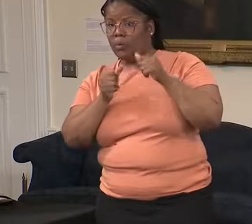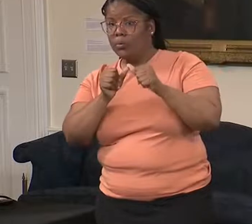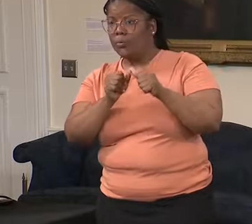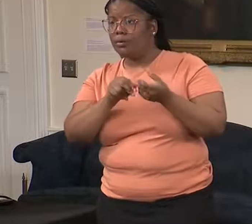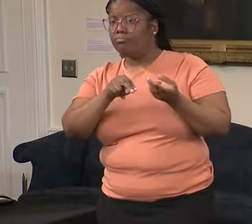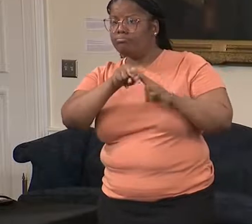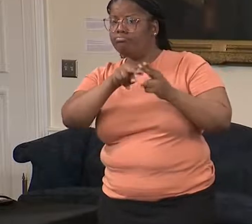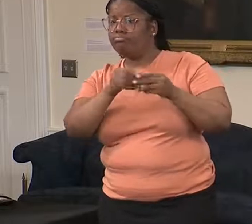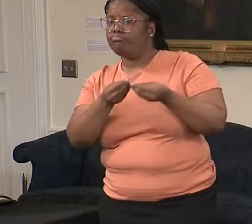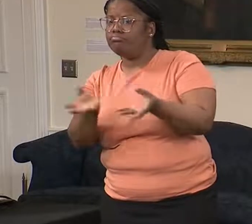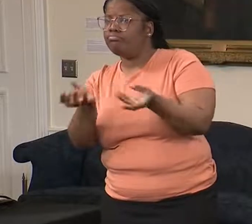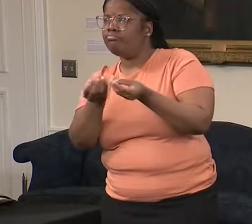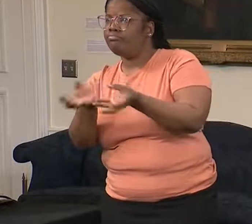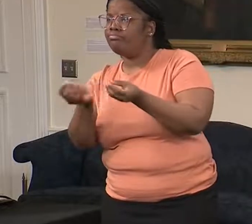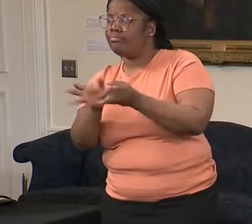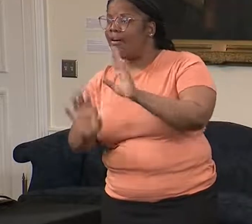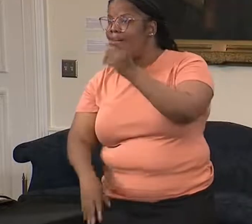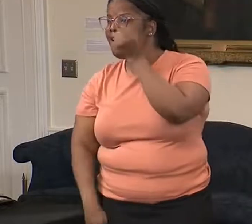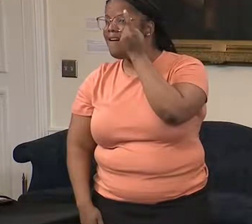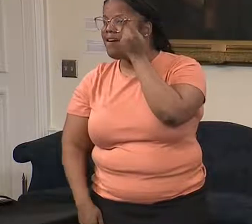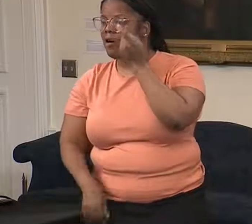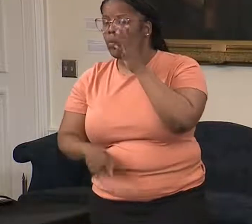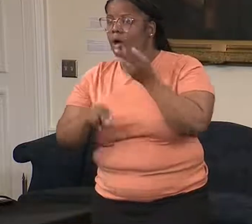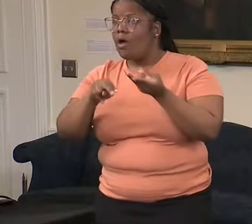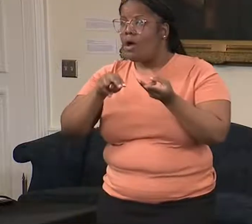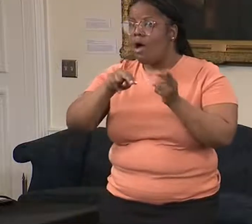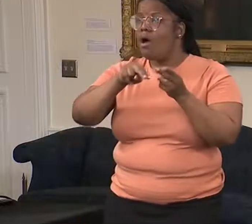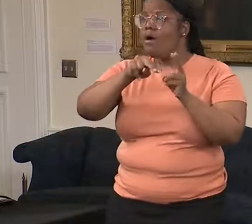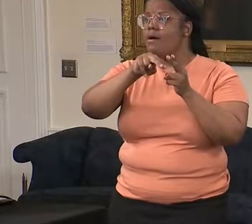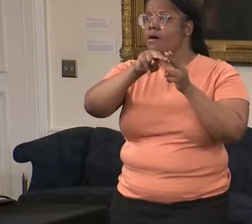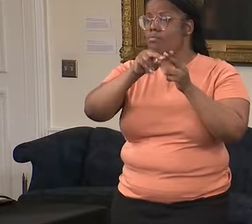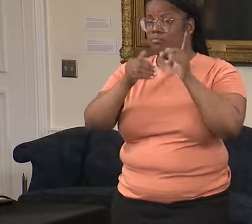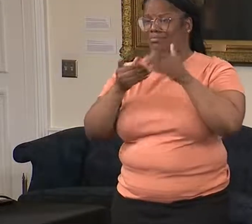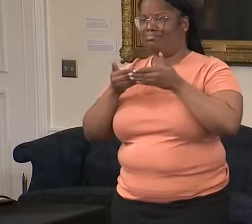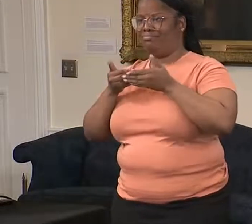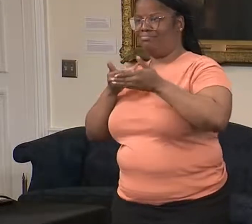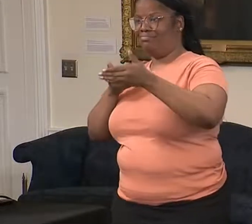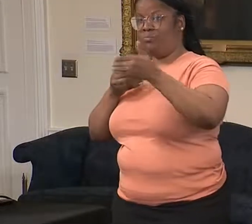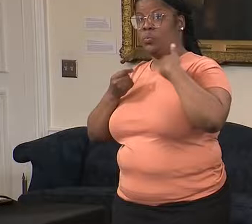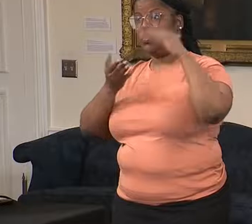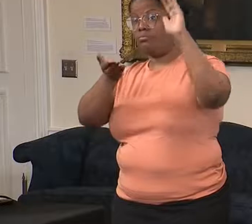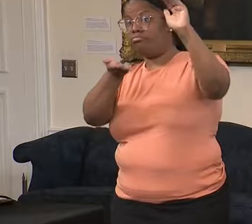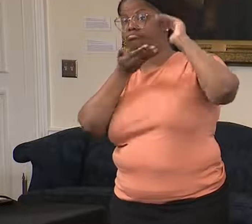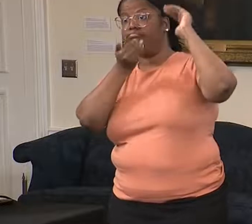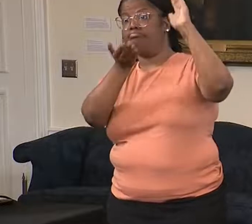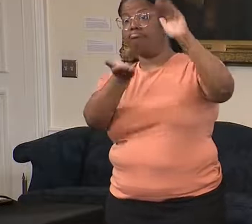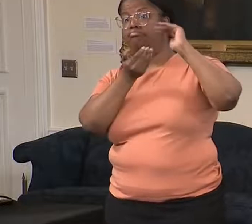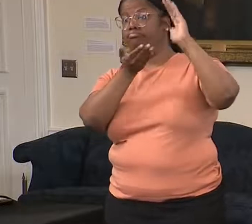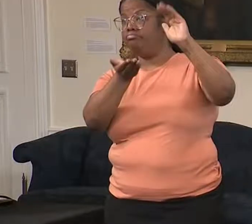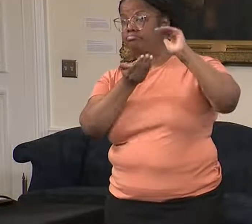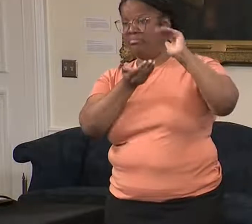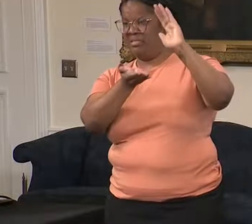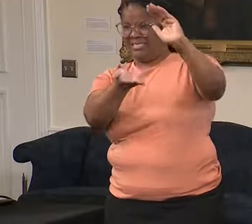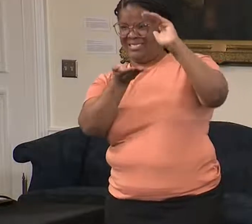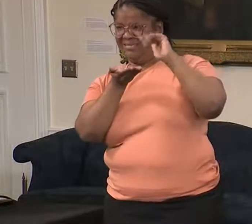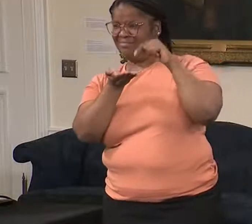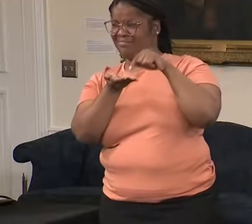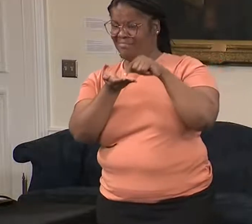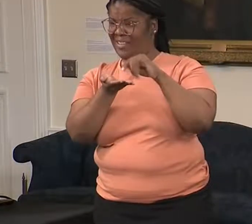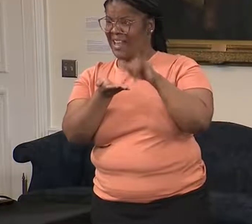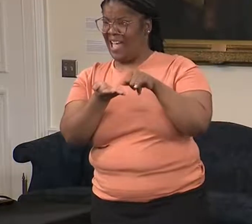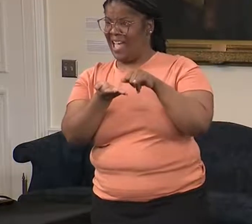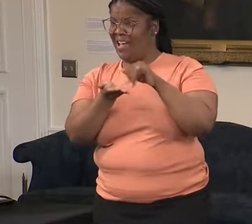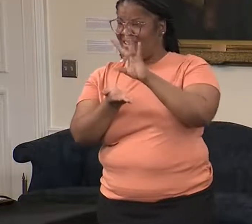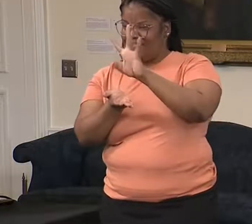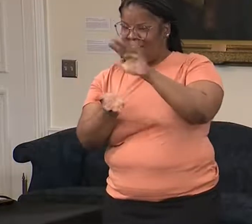don't see any more dramatic increases, I don't think, for a while, but same kind of supply that we're getting. At this pace now, as I mentioned, we just hit 75,000